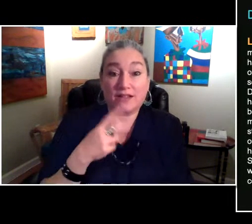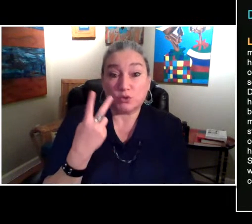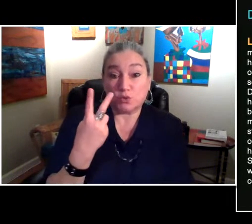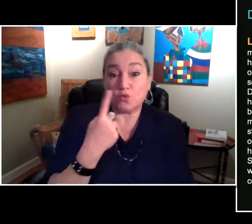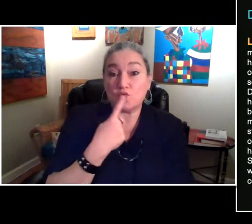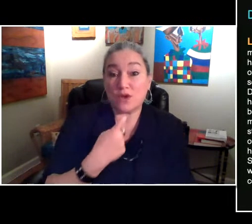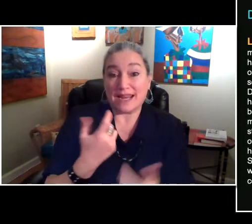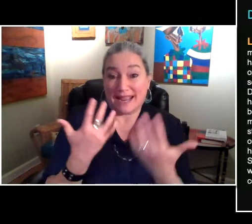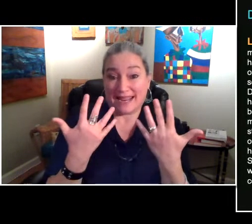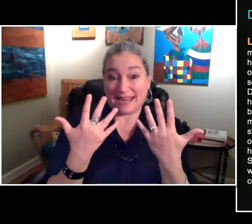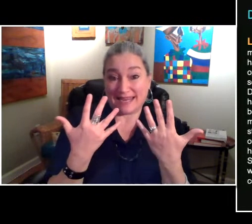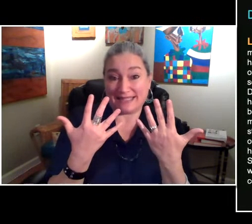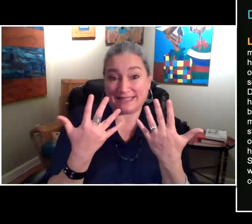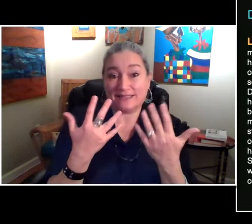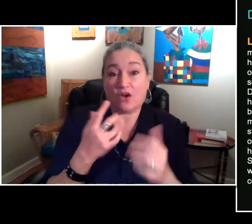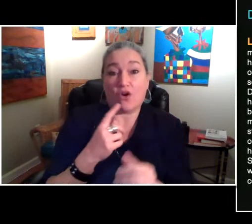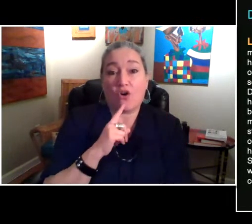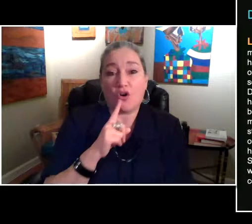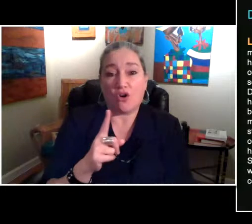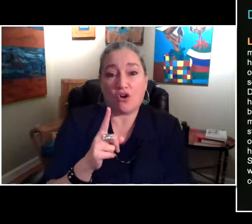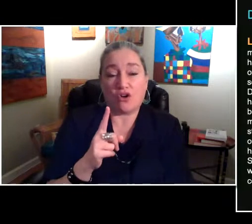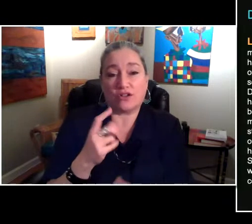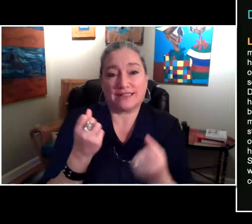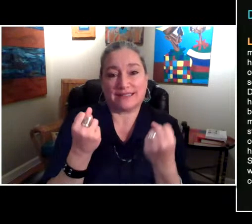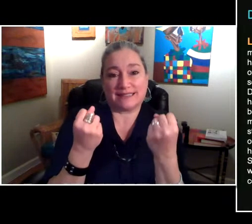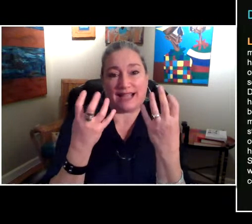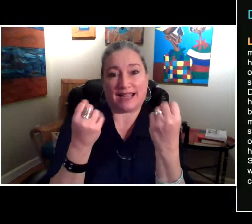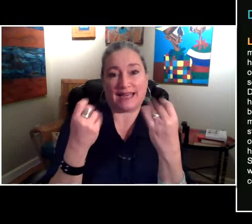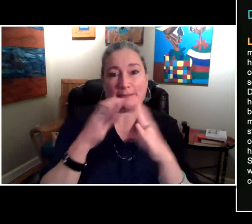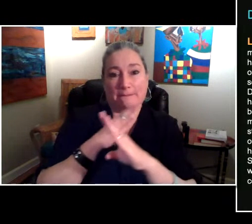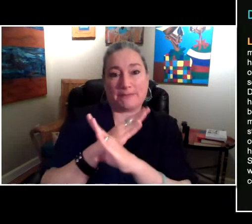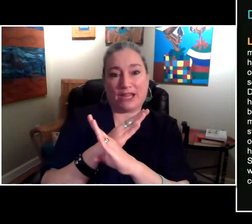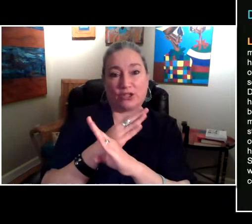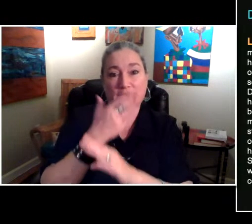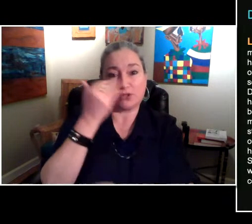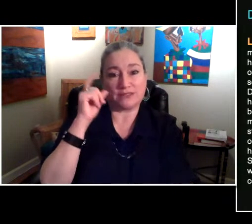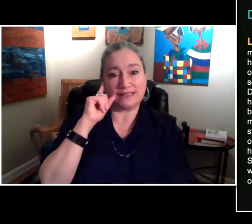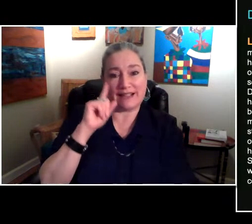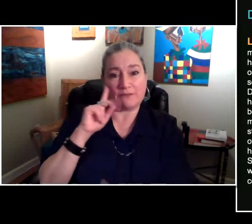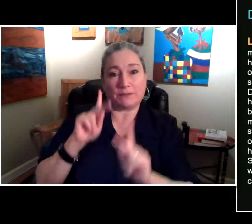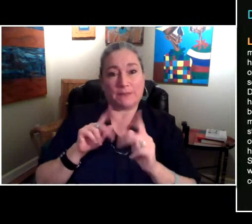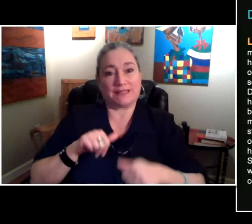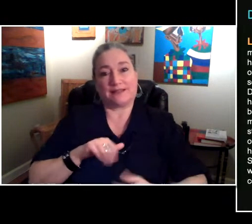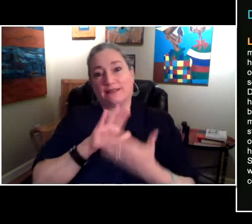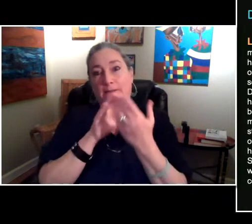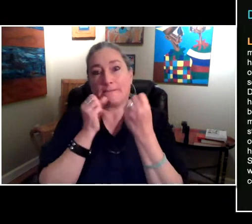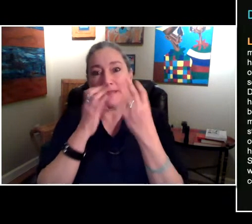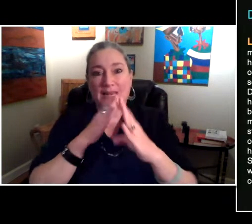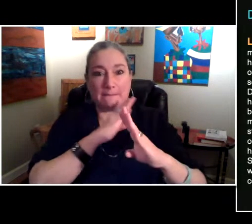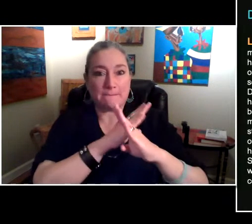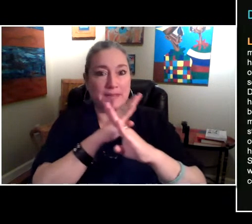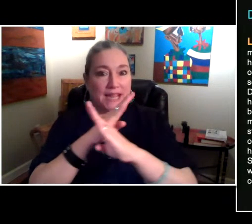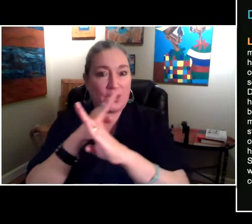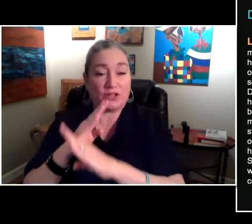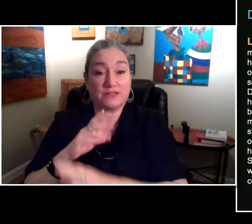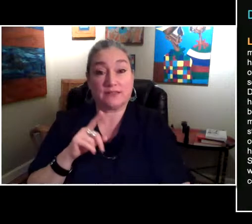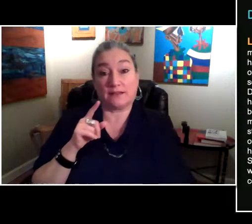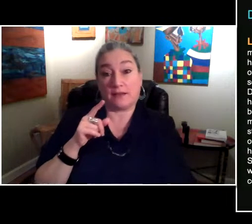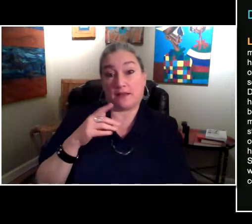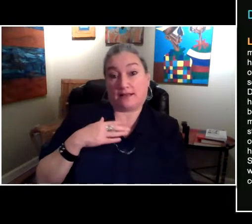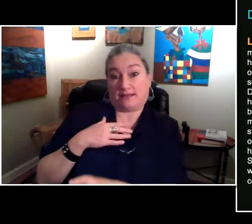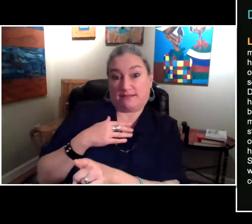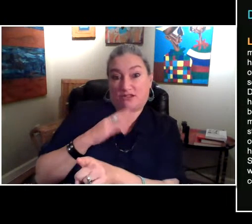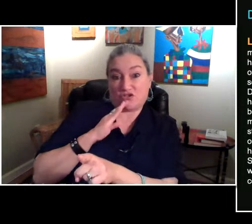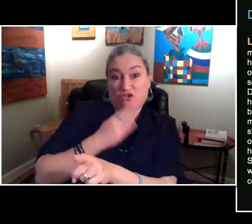painting is of my deaf daughter. And the 2 red hands are signing barriers, because deaf